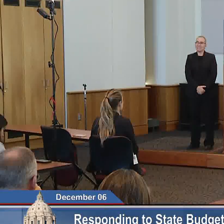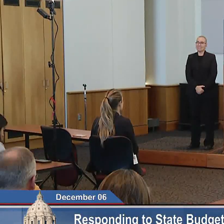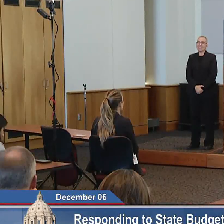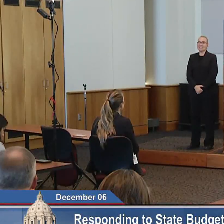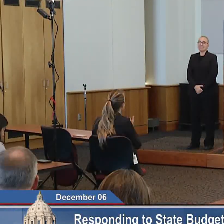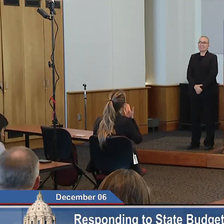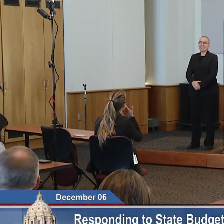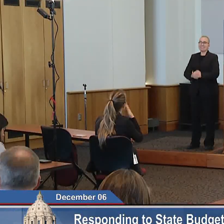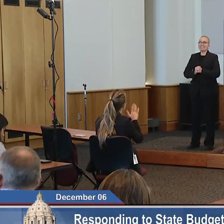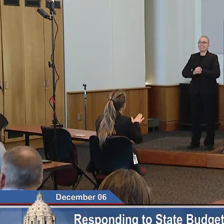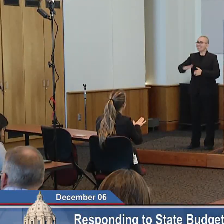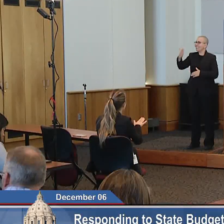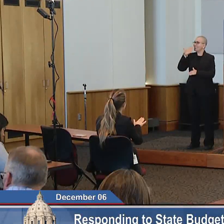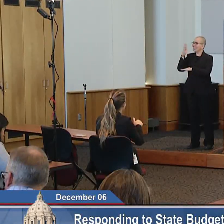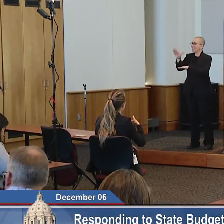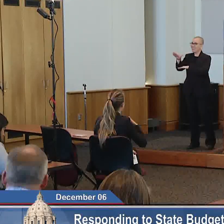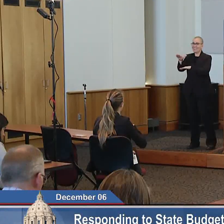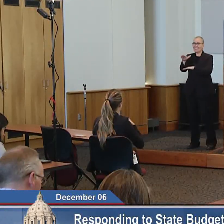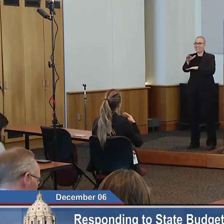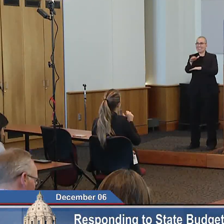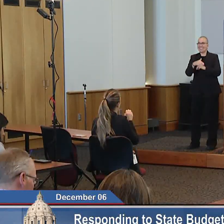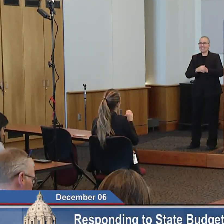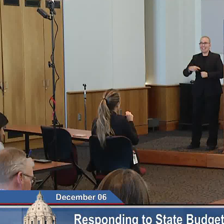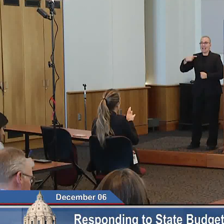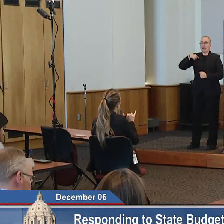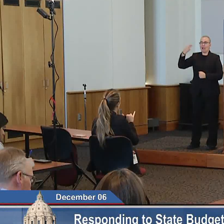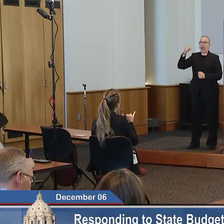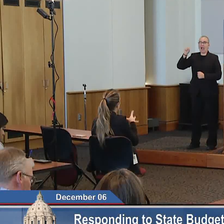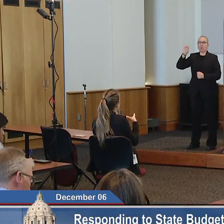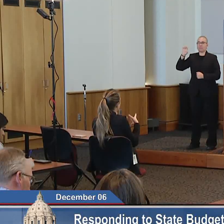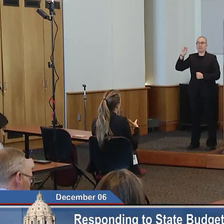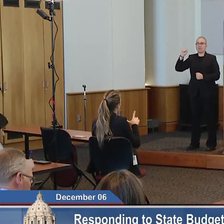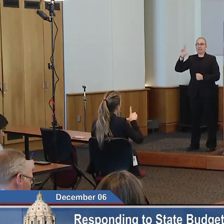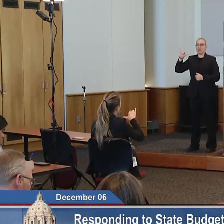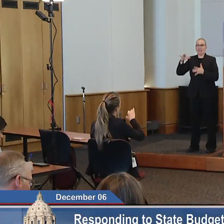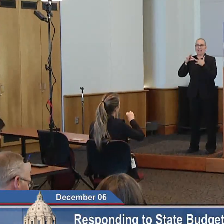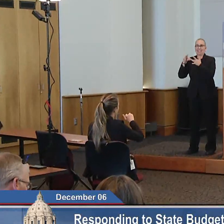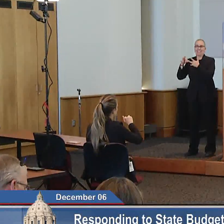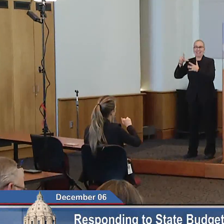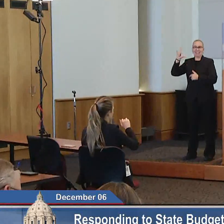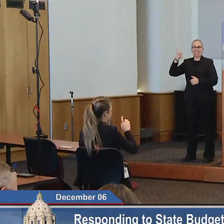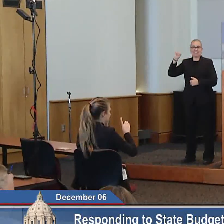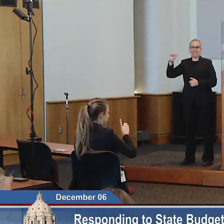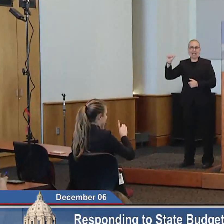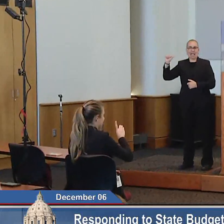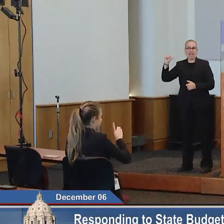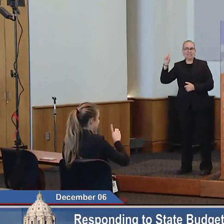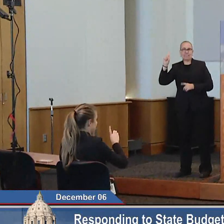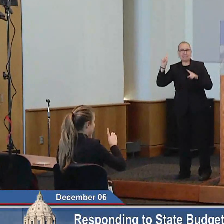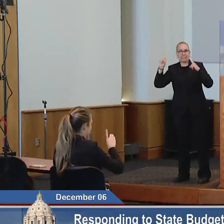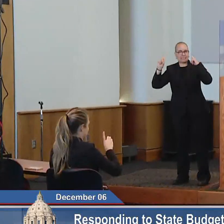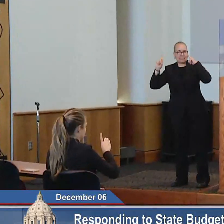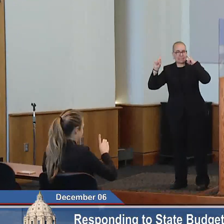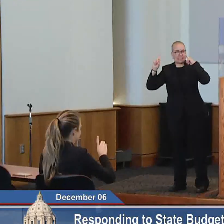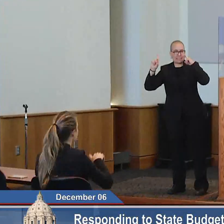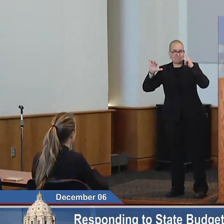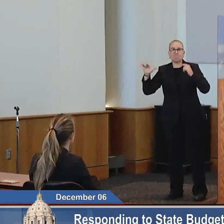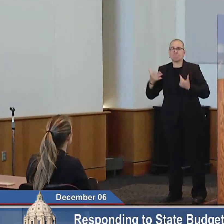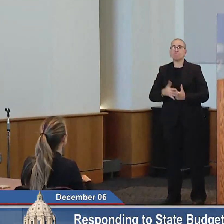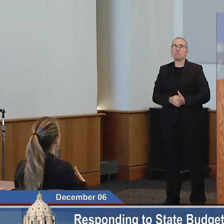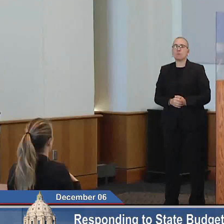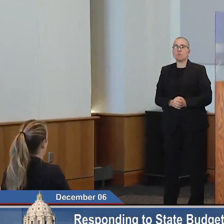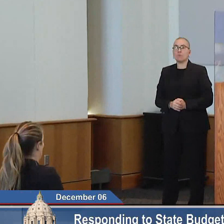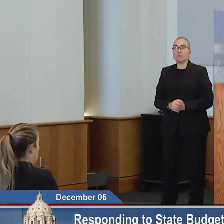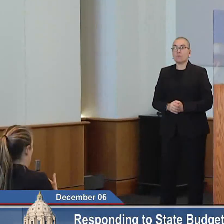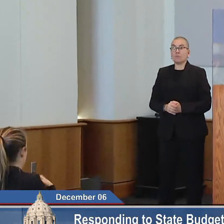Good afternoon. I am House Minority Leader Lisa Damath, and it is good to be with you today. I think what we have heard earlier this